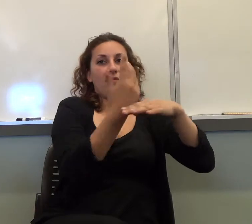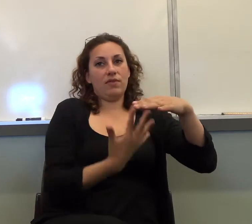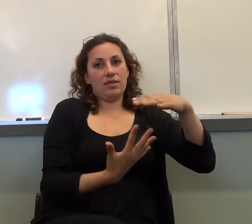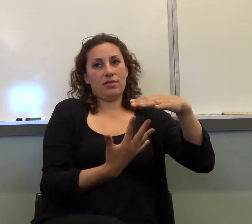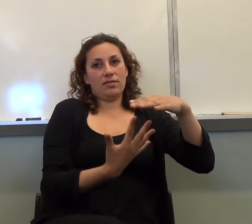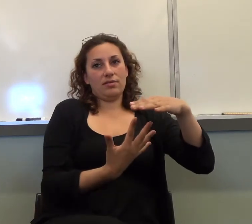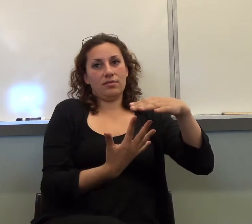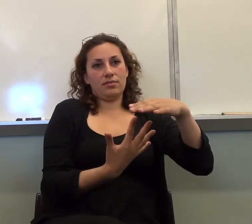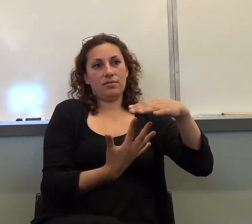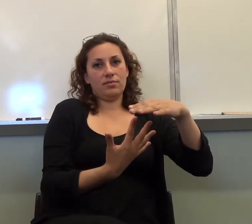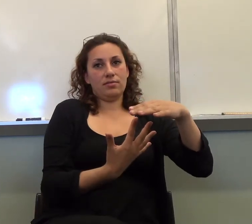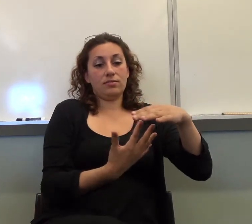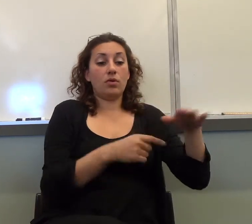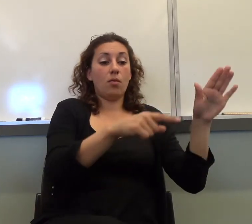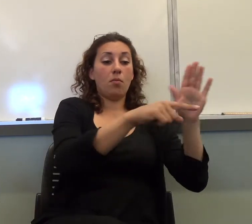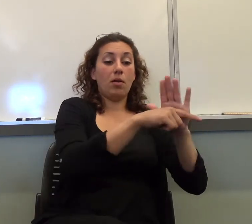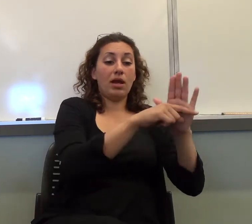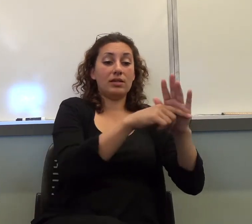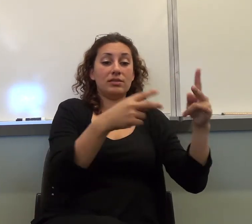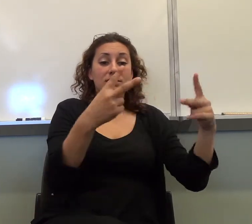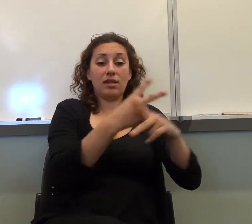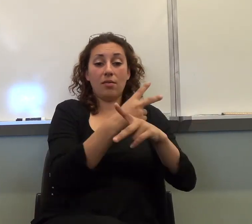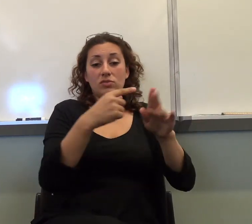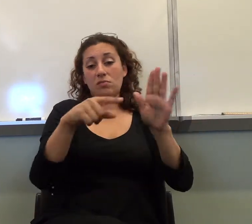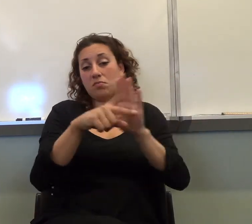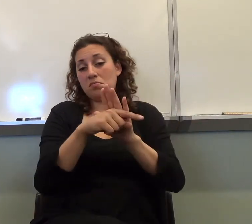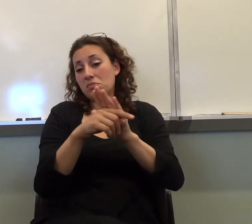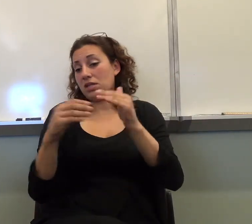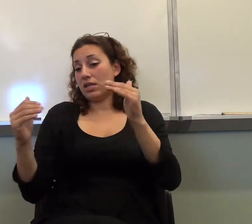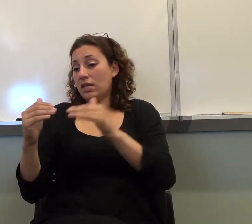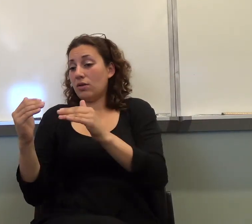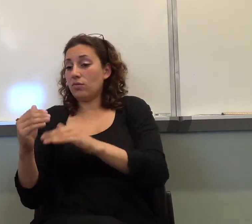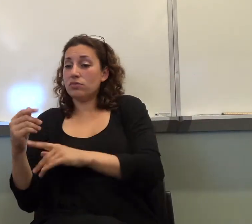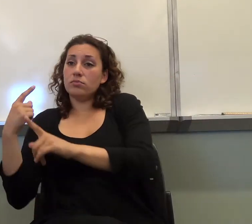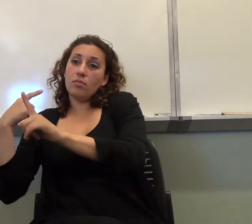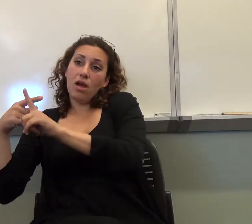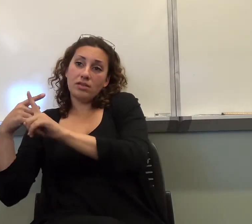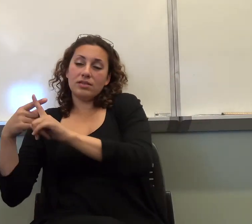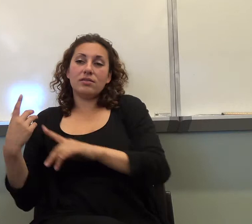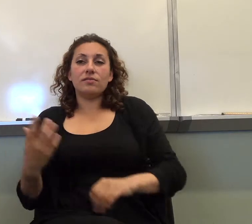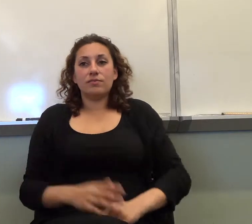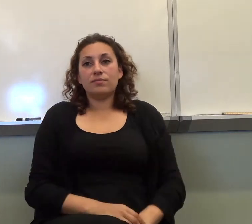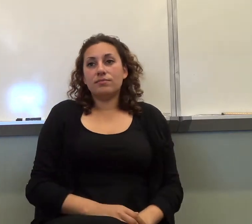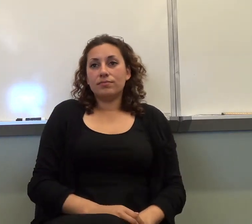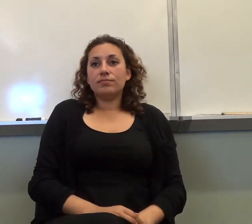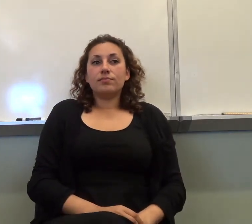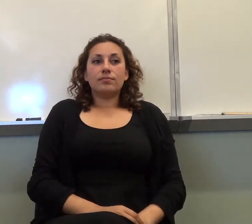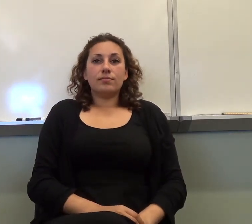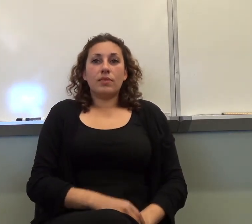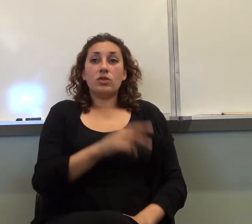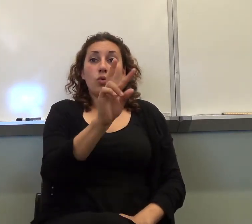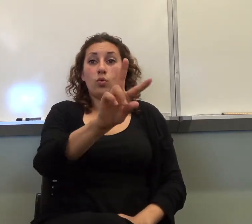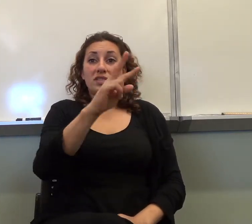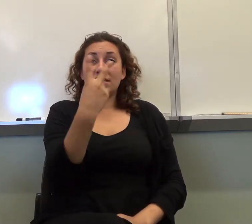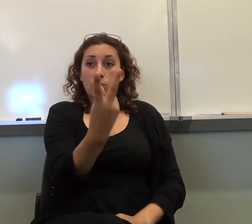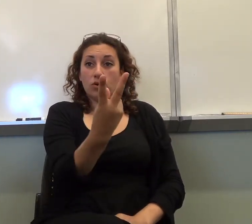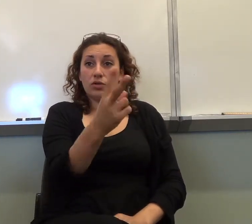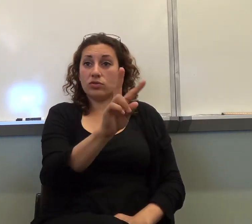minus times a minus is a plus, and 5's cancel again, you get 1. Right? So reciprocals are the same sign as